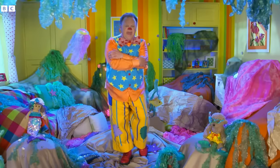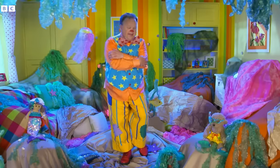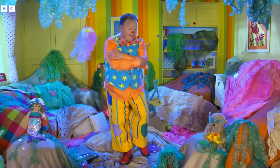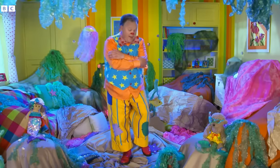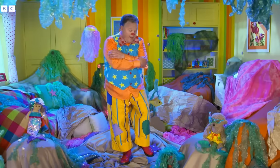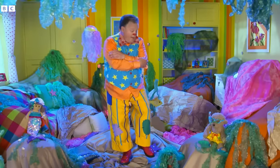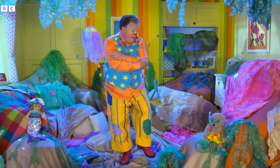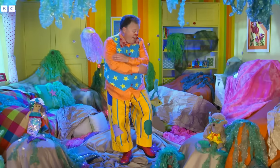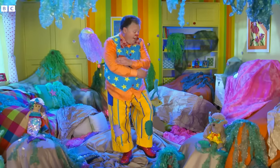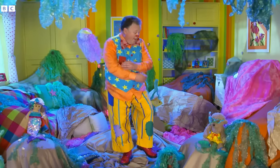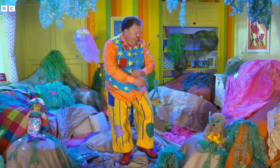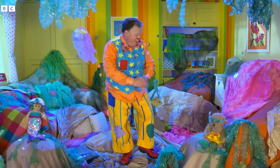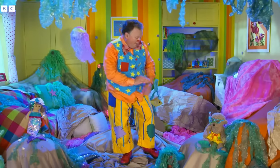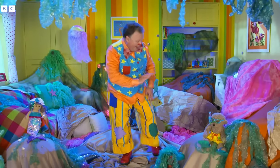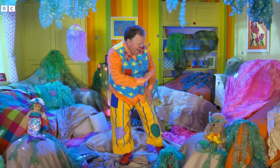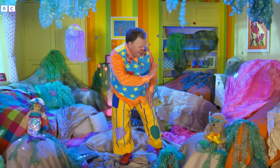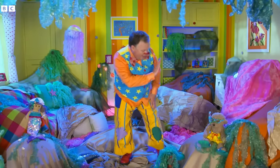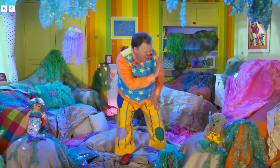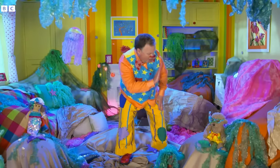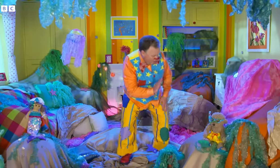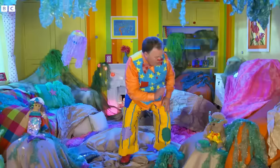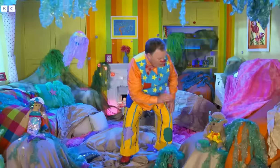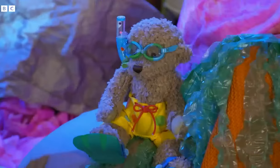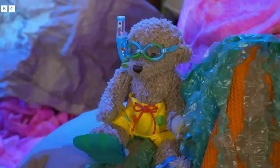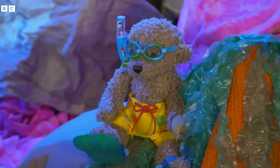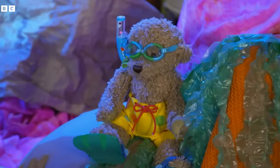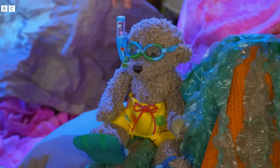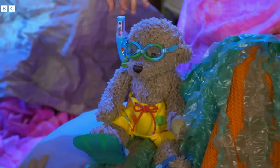Ted? Oh, hello.